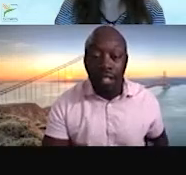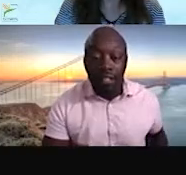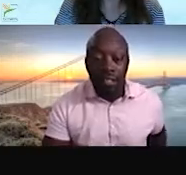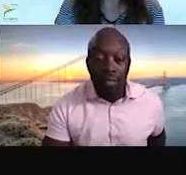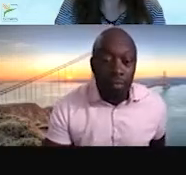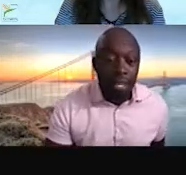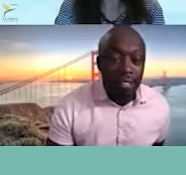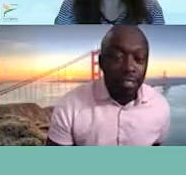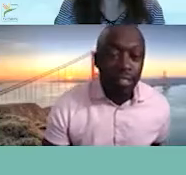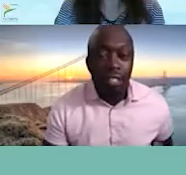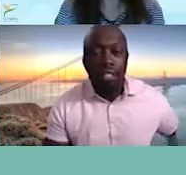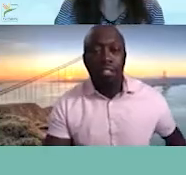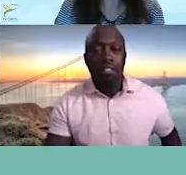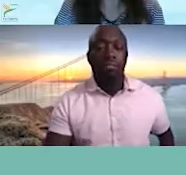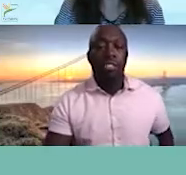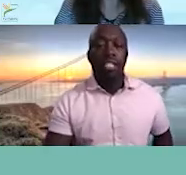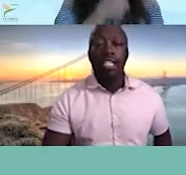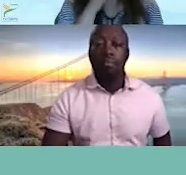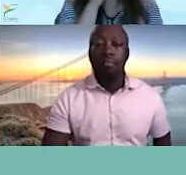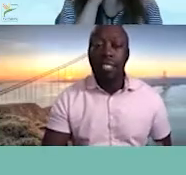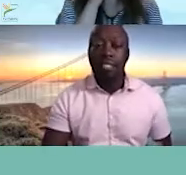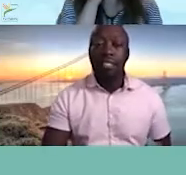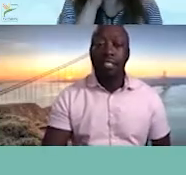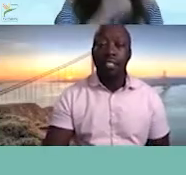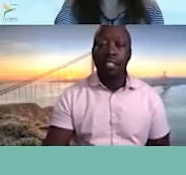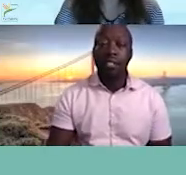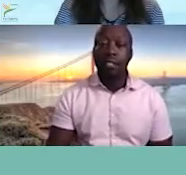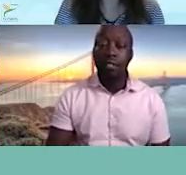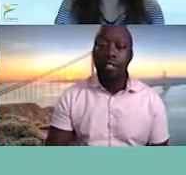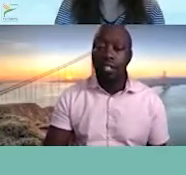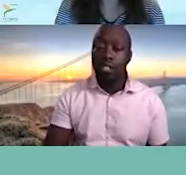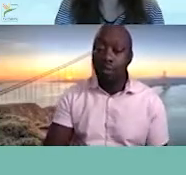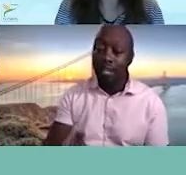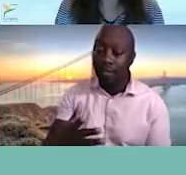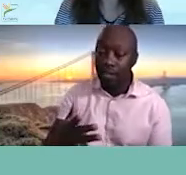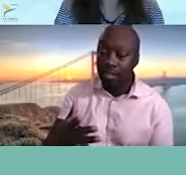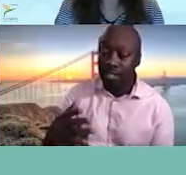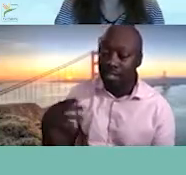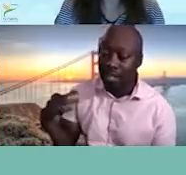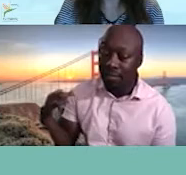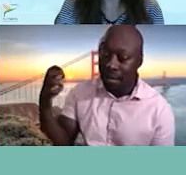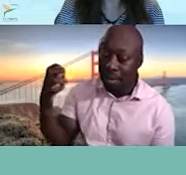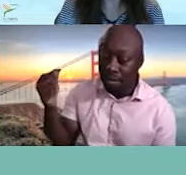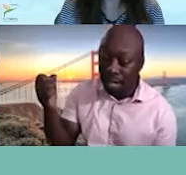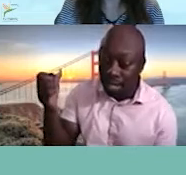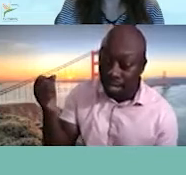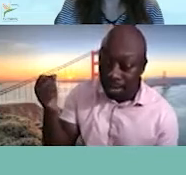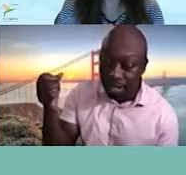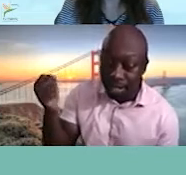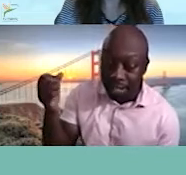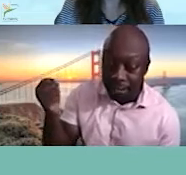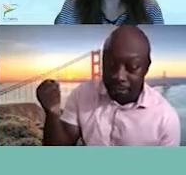All right, so we're back. So communication missed. So you might have noticed the sign for